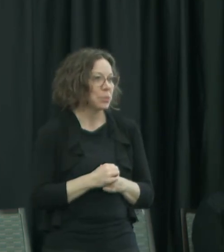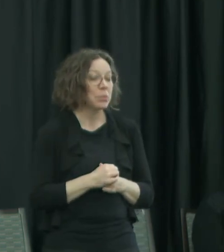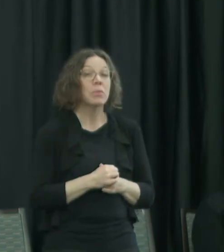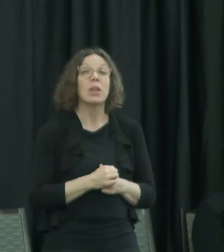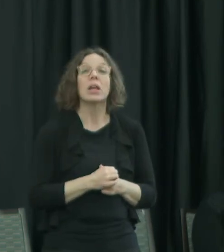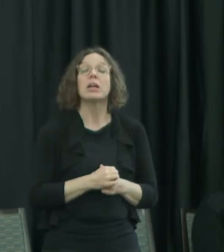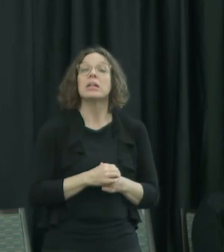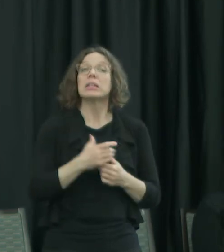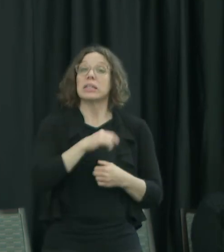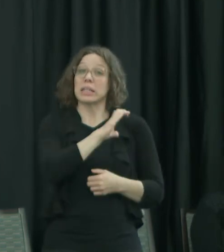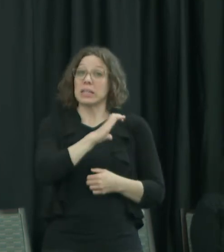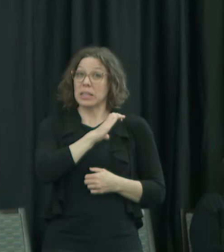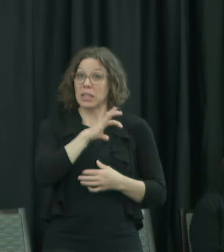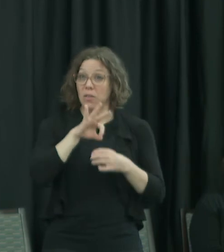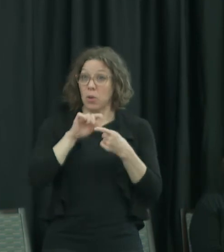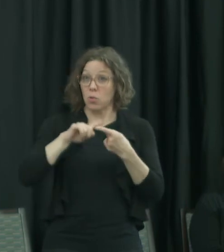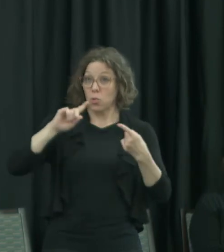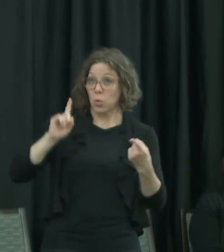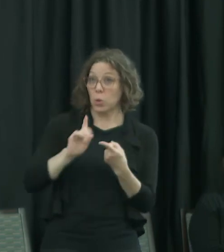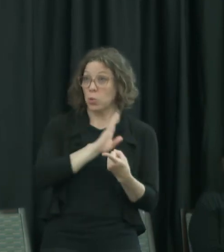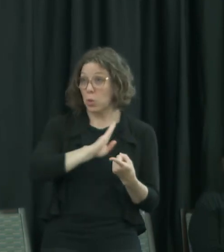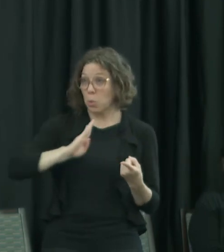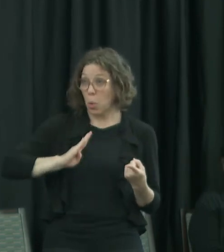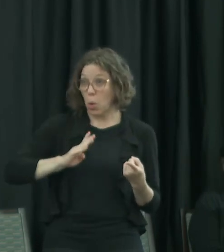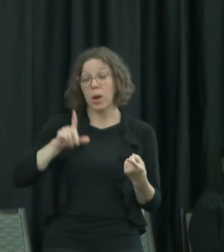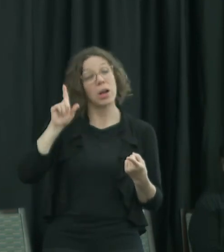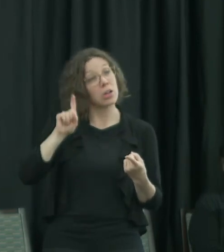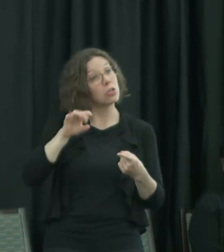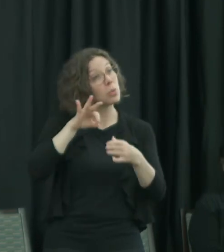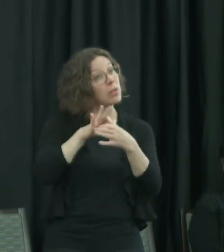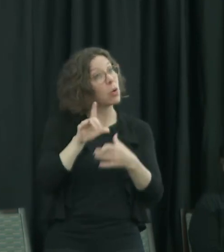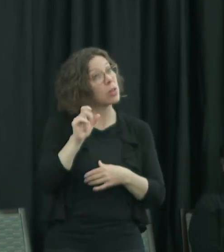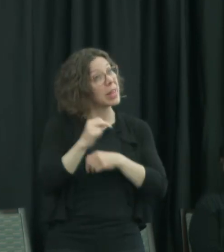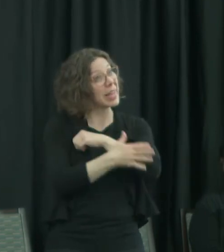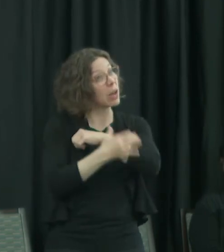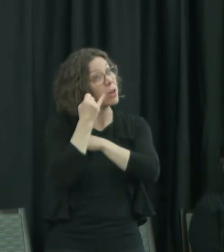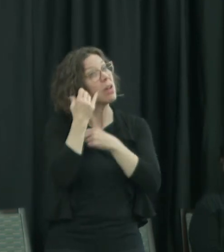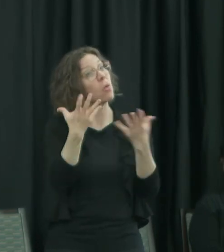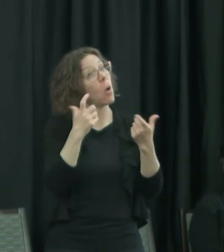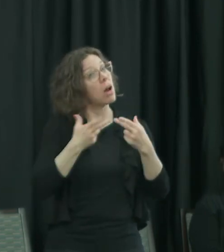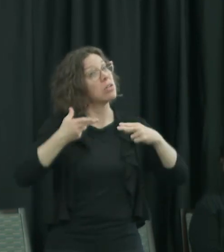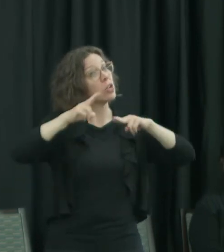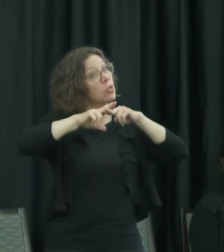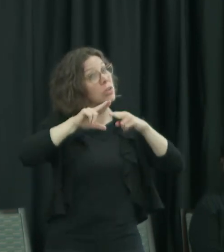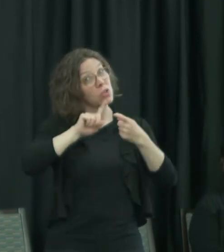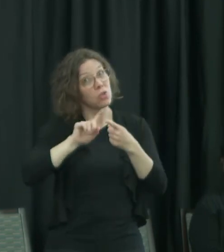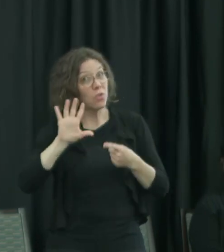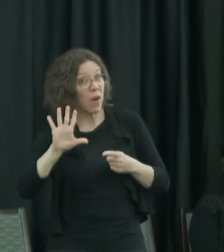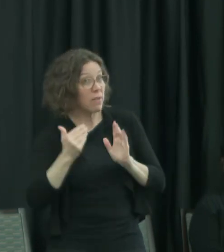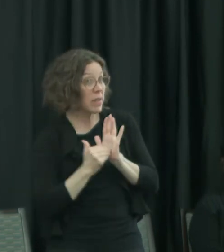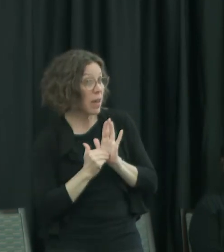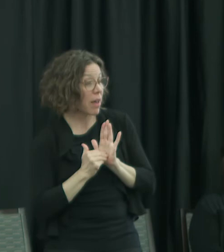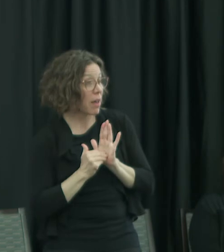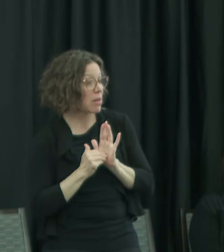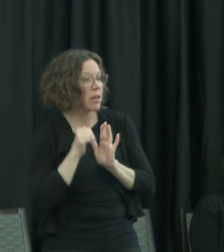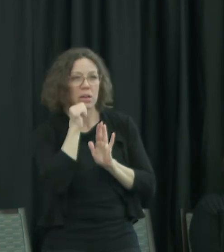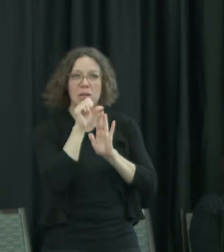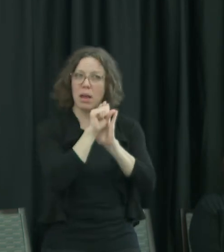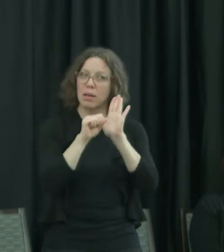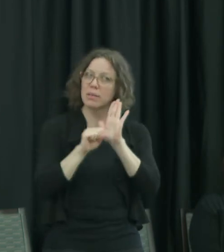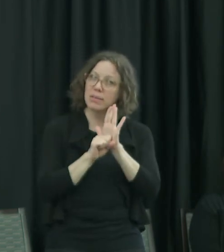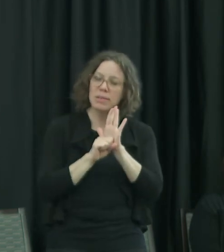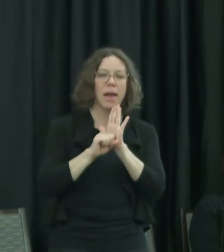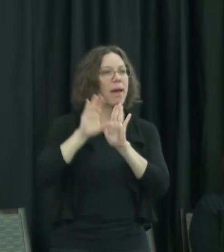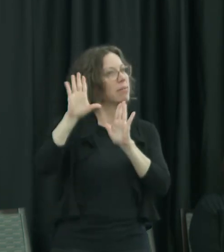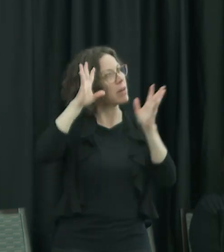Since citizens voted to reduce the board, it should be up to the voters of Linn County if they want to increase it back to 5, not by state legislative